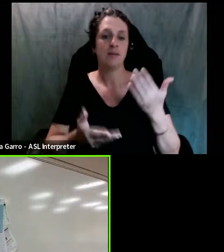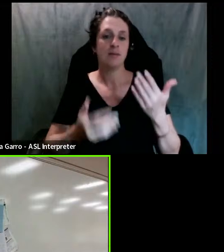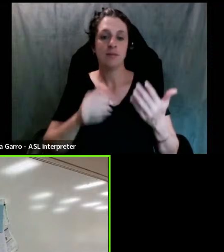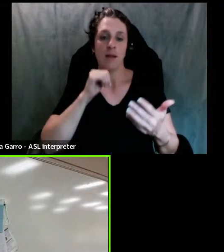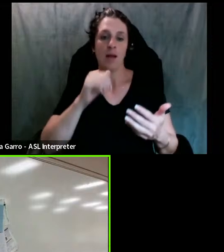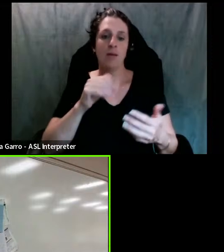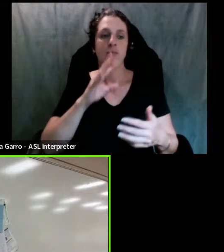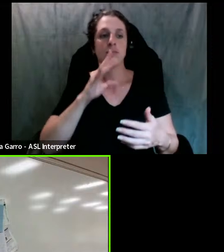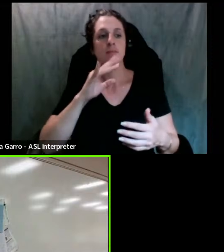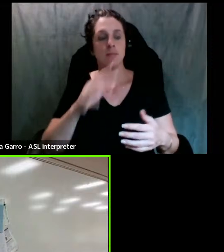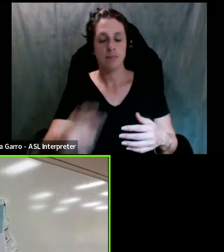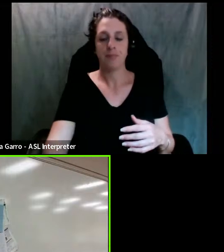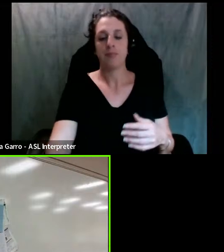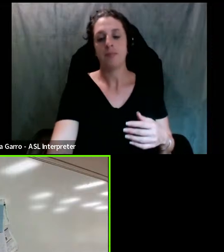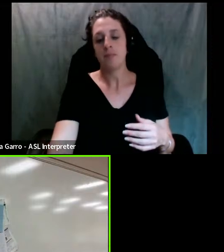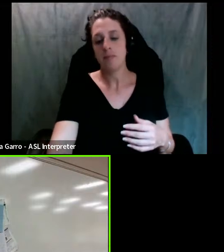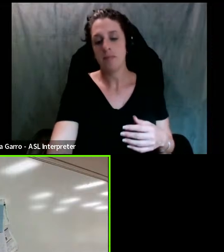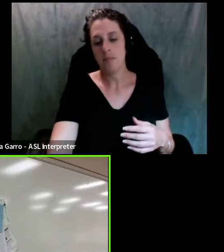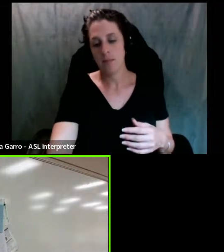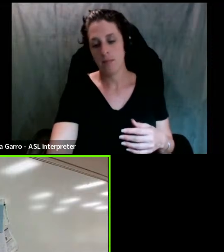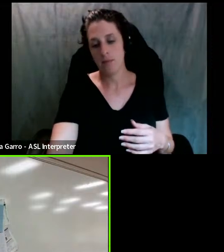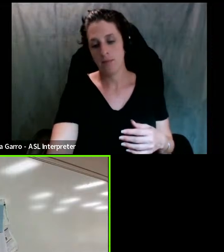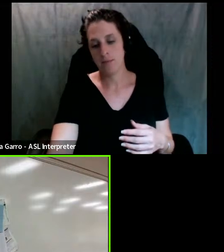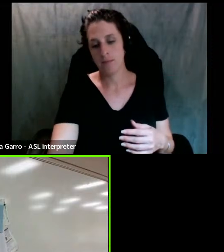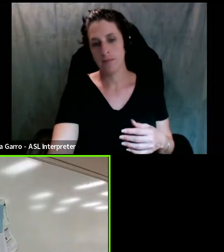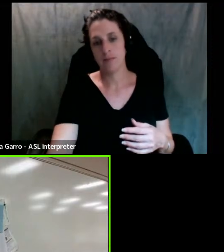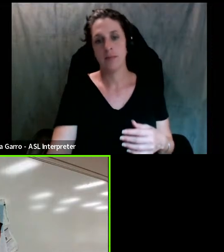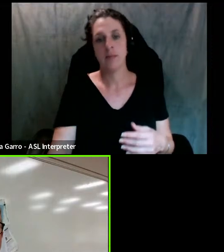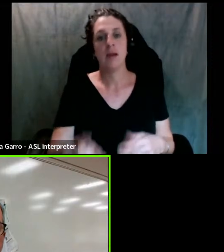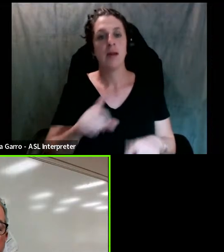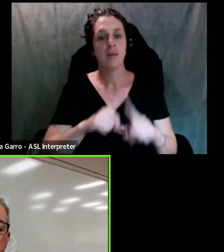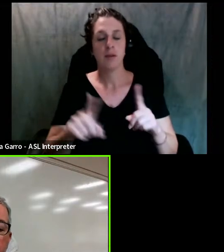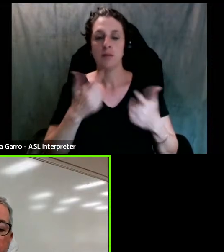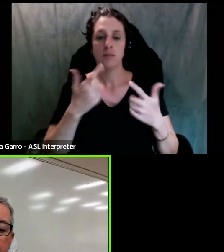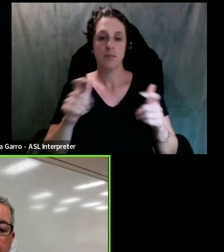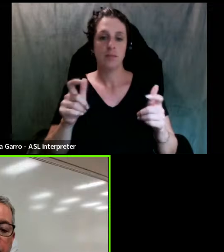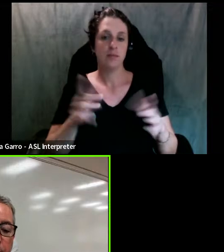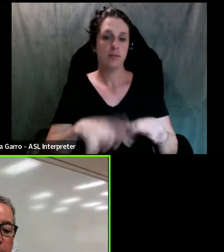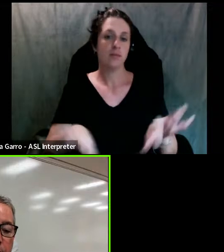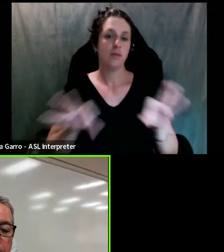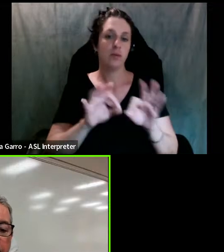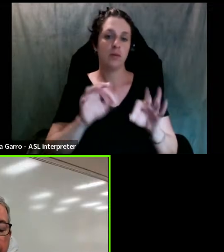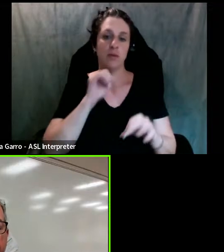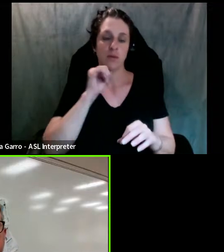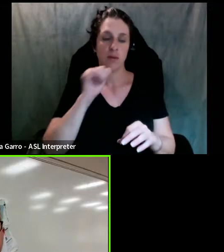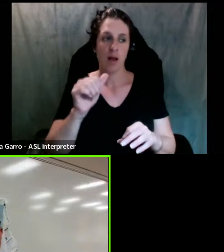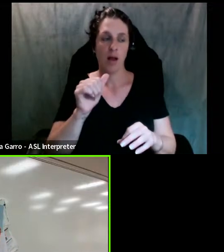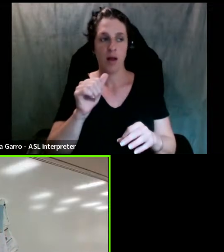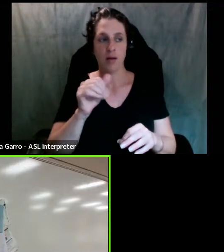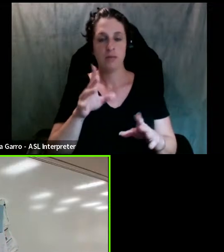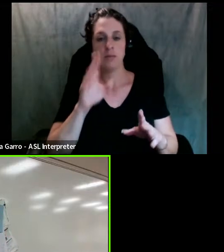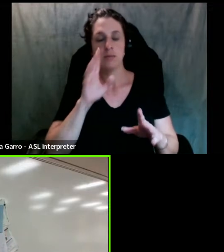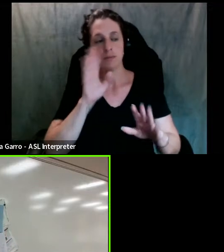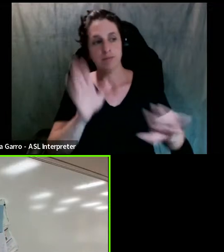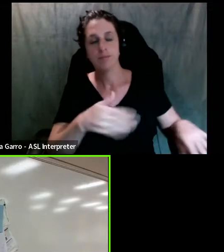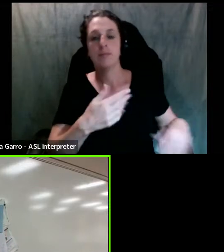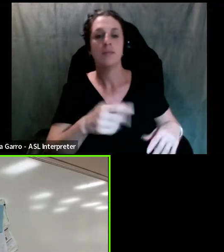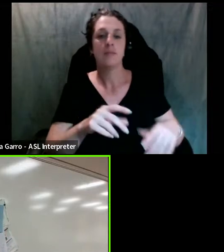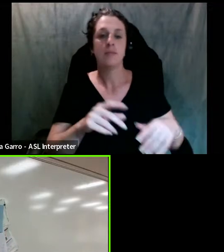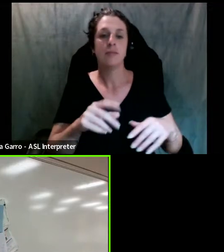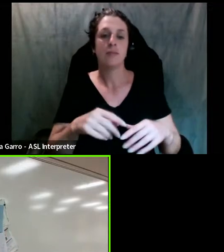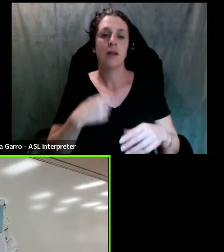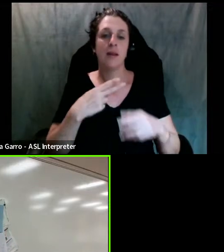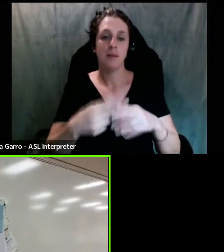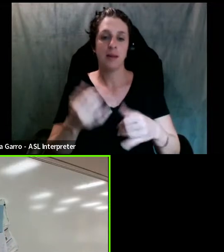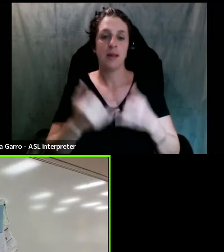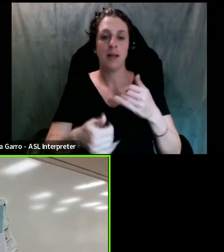but also are significantly important and not to be overlooked. I mentioned the last